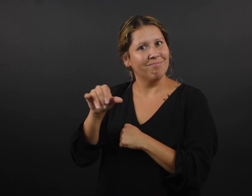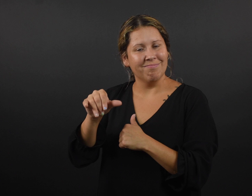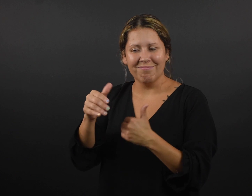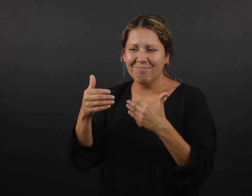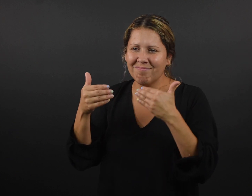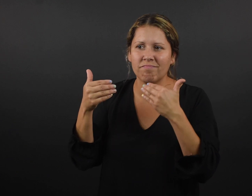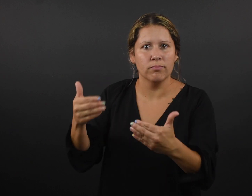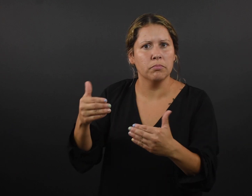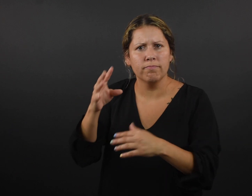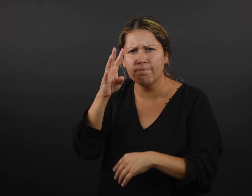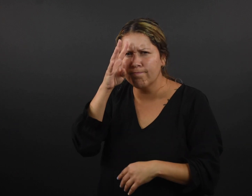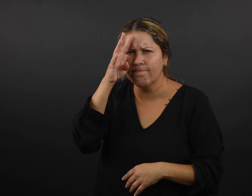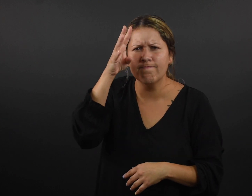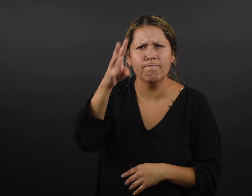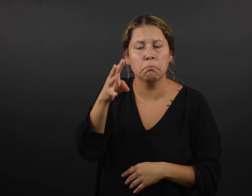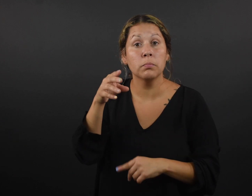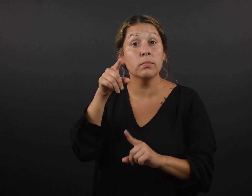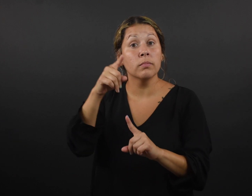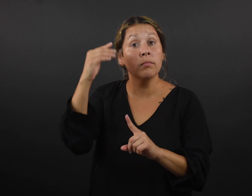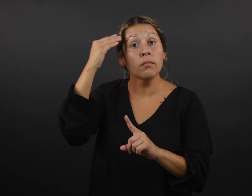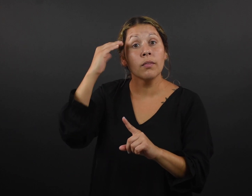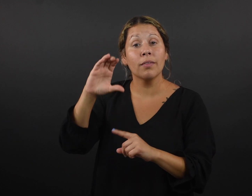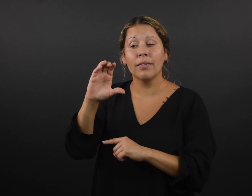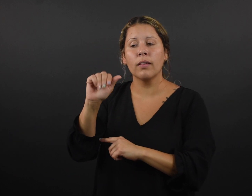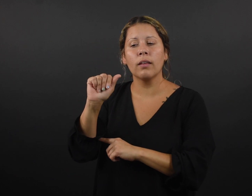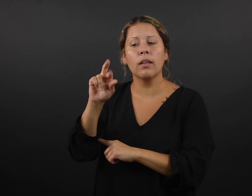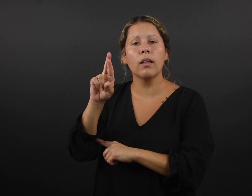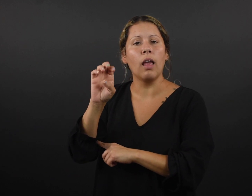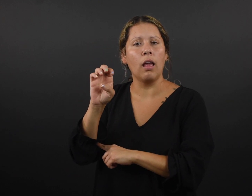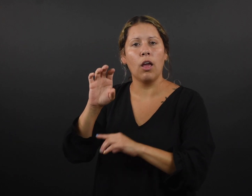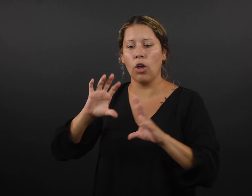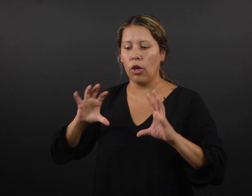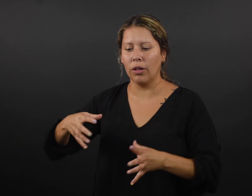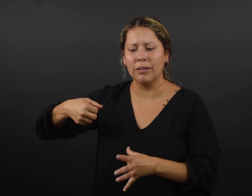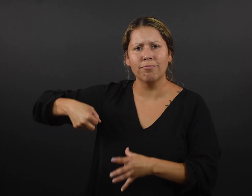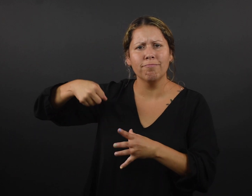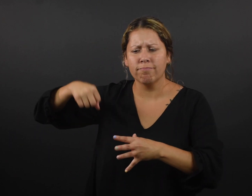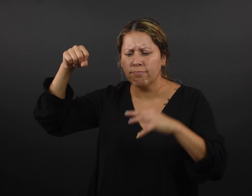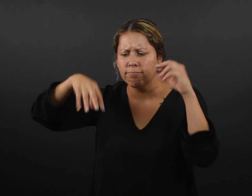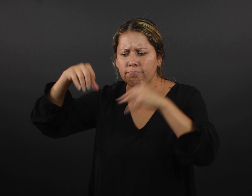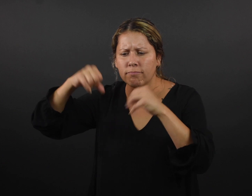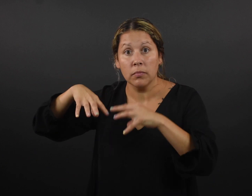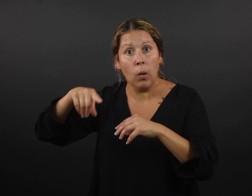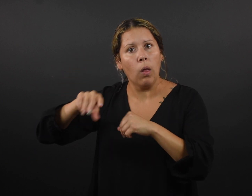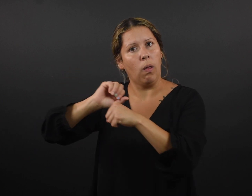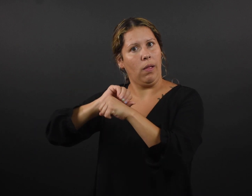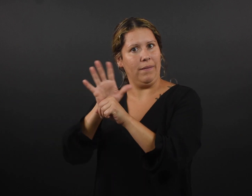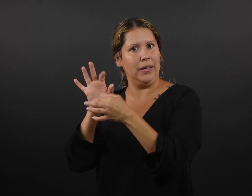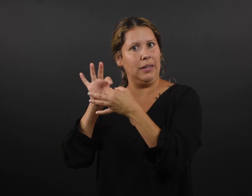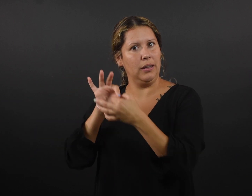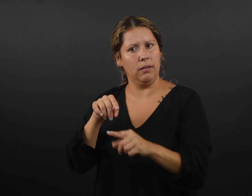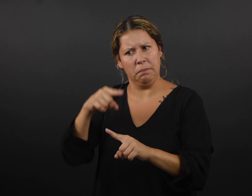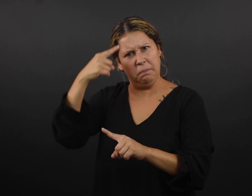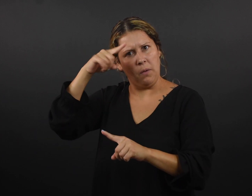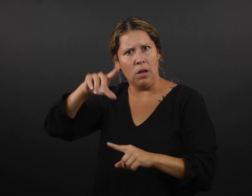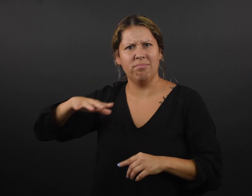Nishimissing Gimashkikinan also started creating COVID-19 care bundles for families.